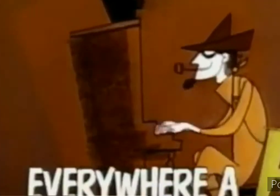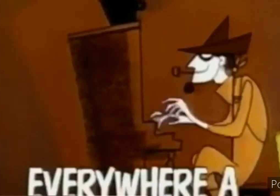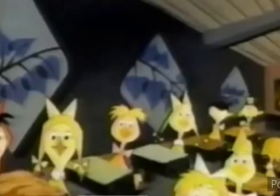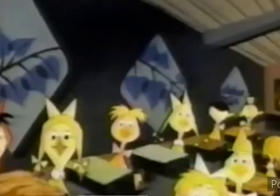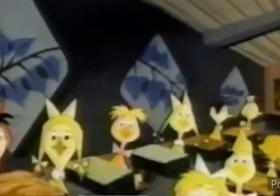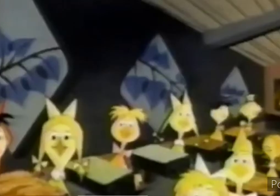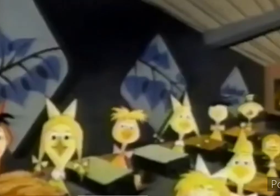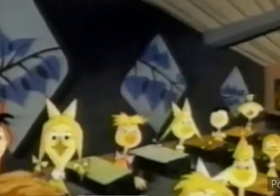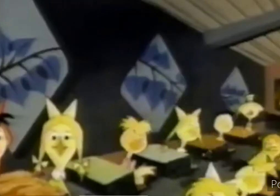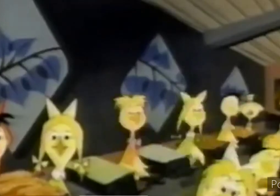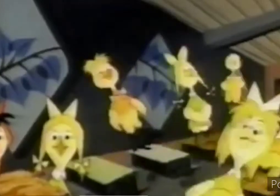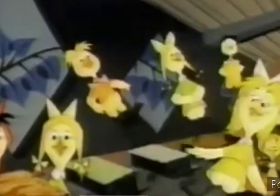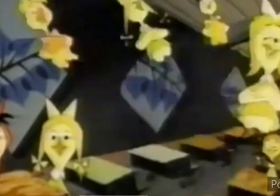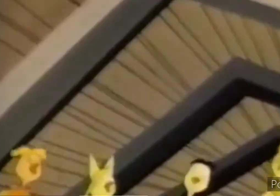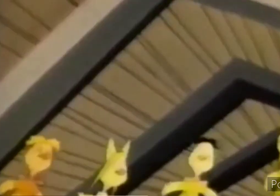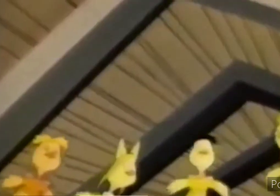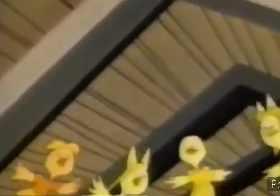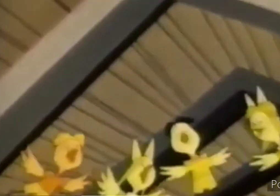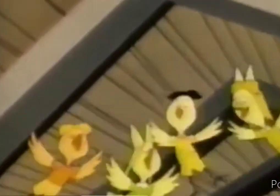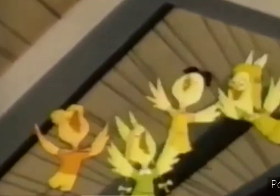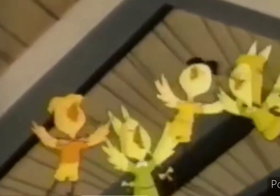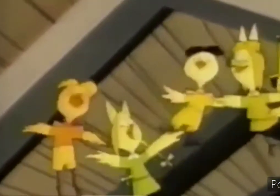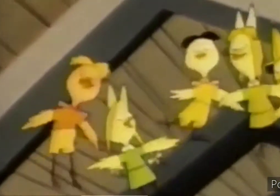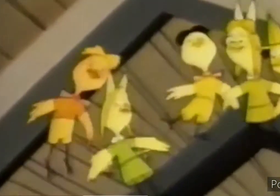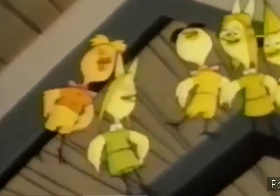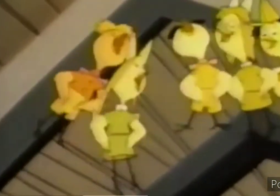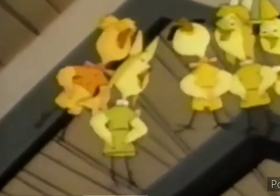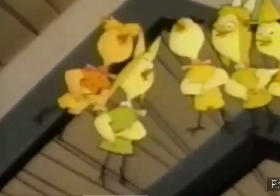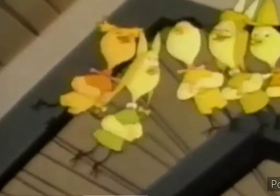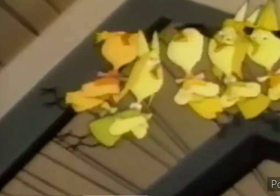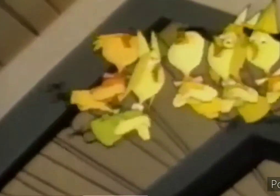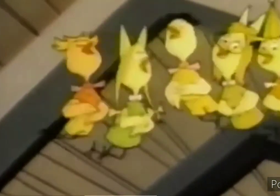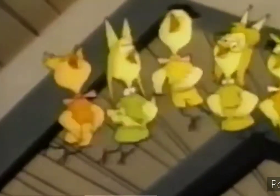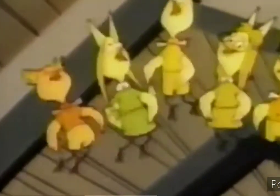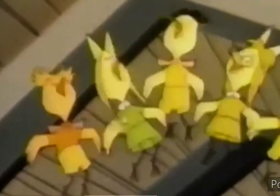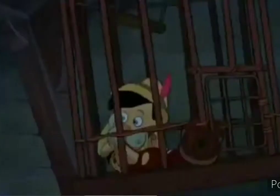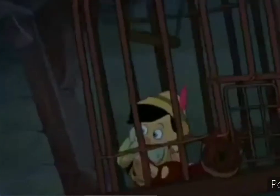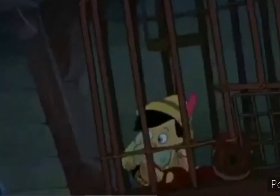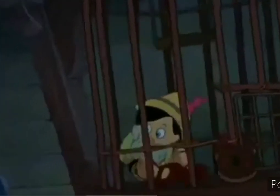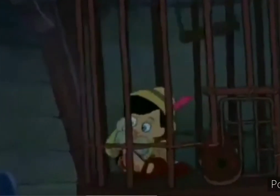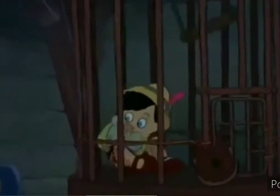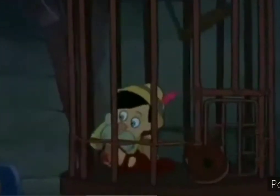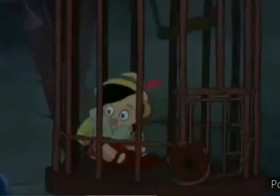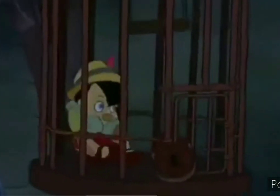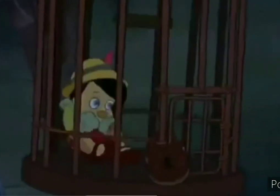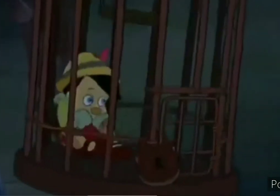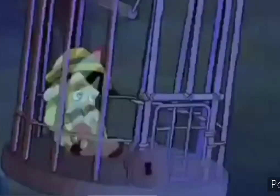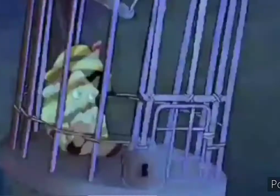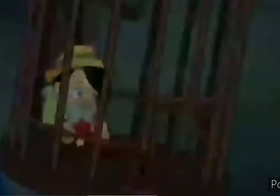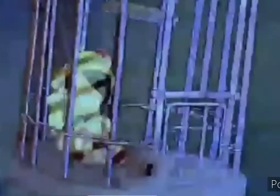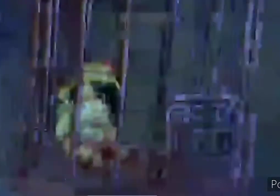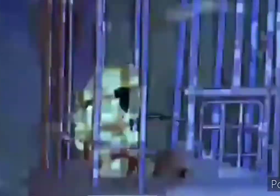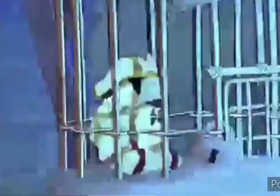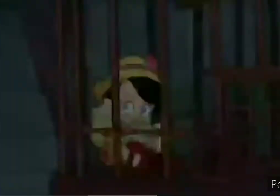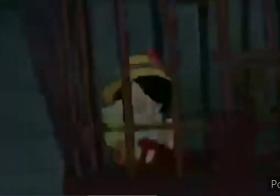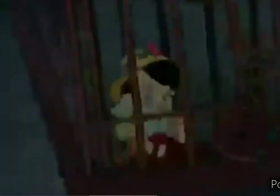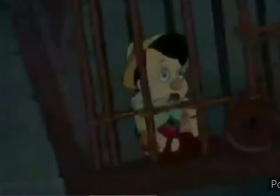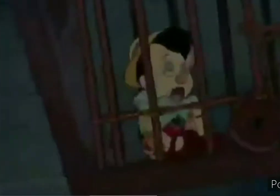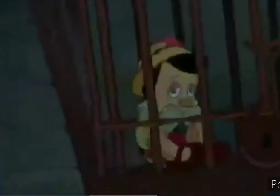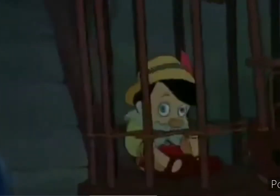sea. Now here all the fish is happy, as off through the waves they roll. The fish on the land is happy, the sun